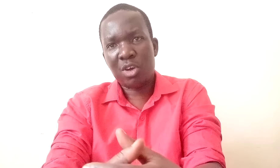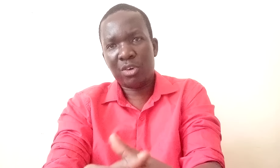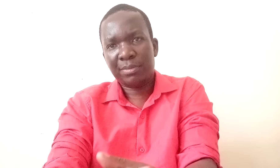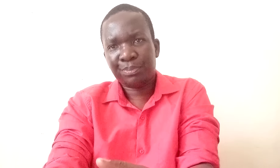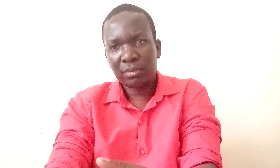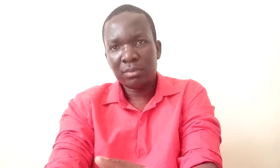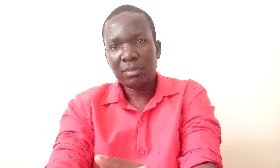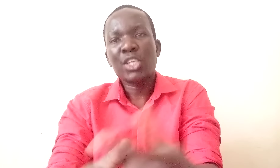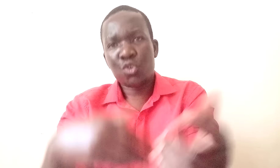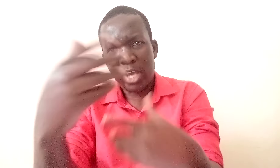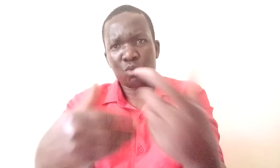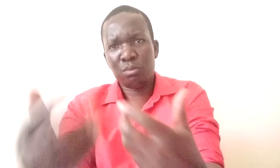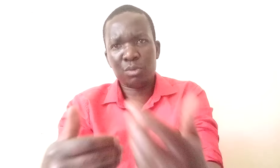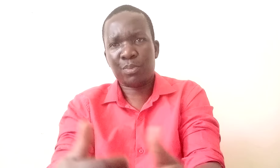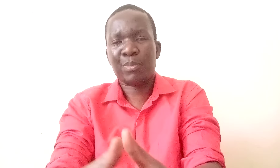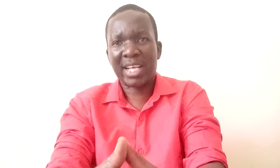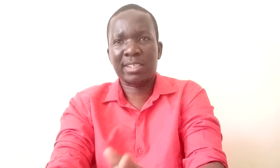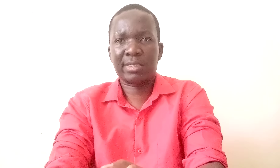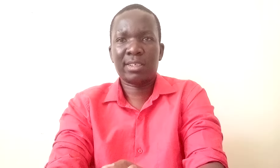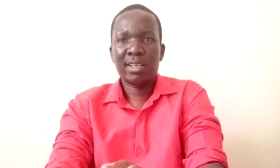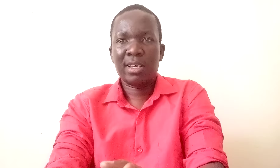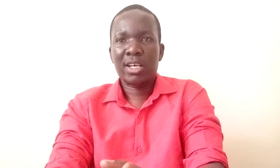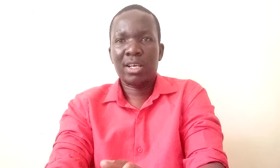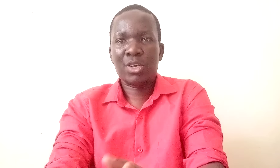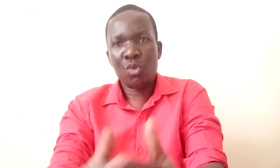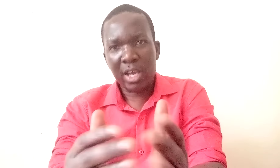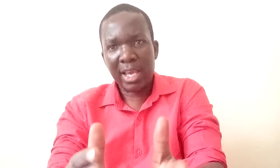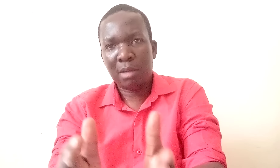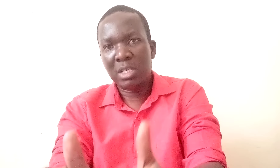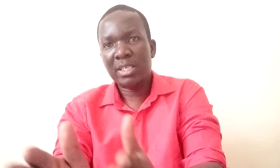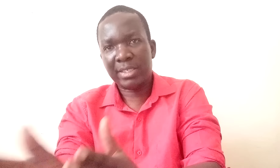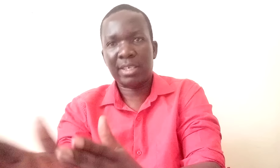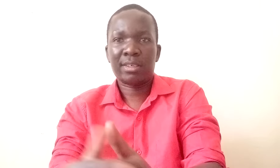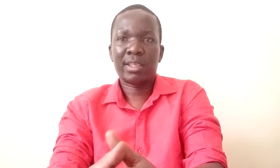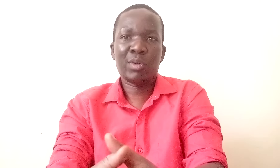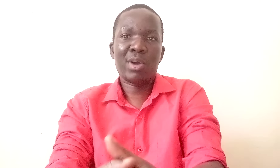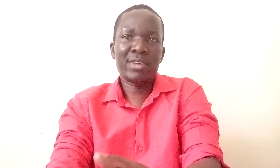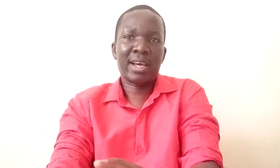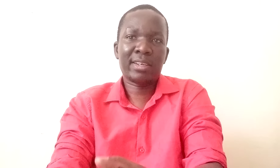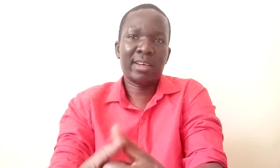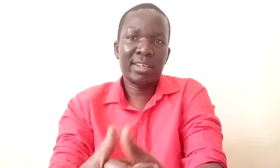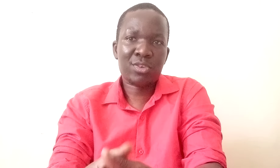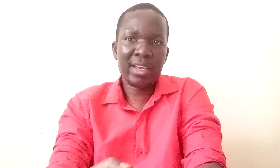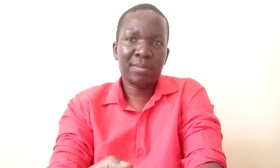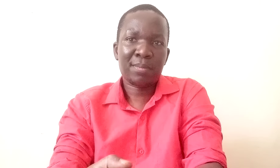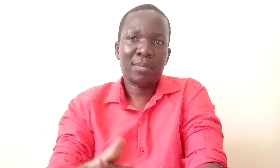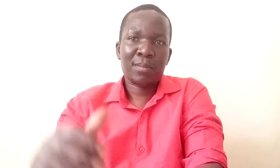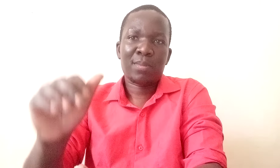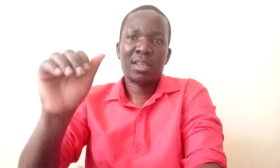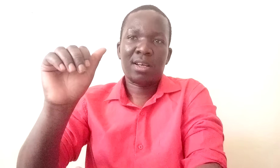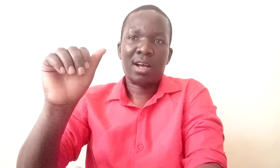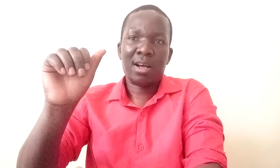own. Try to practice. Do A, B, C the way you have done. Try. I've